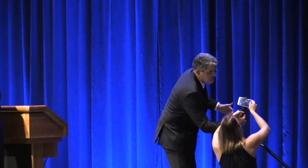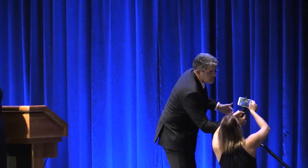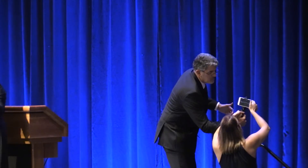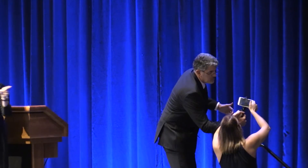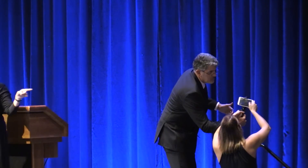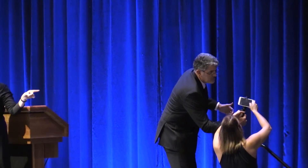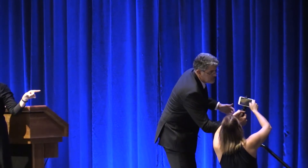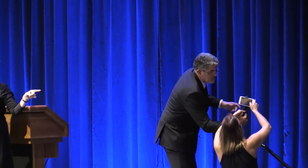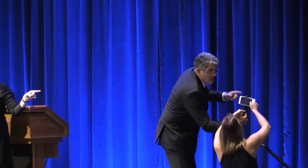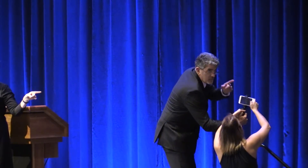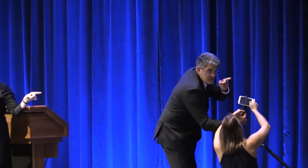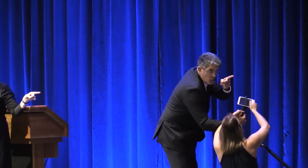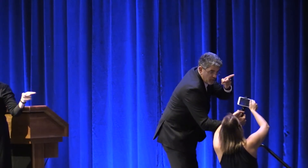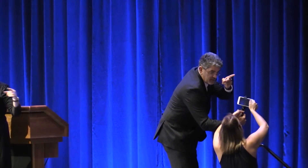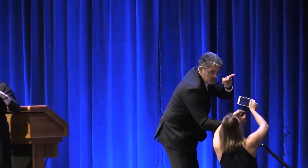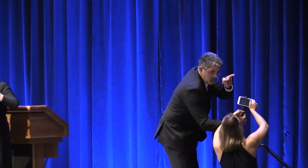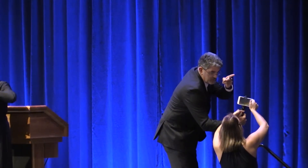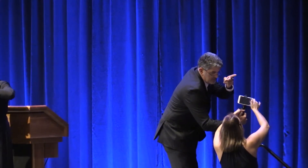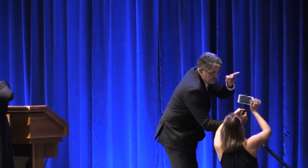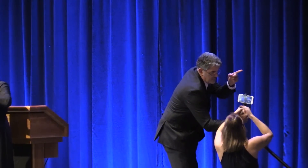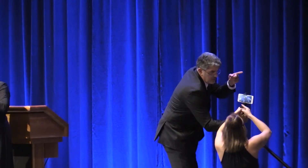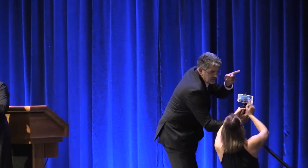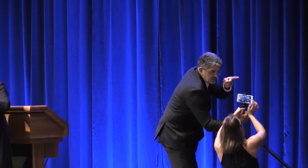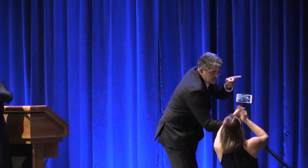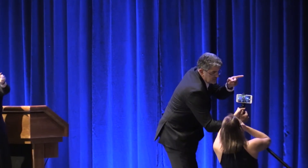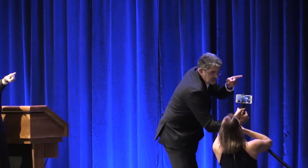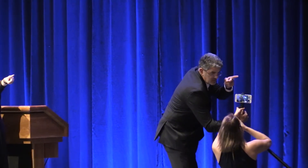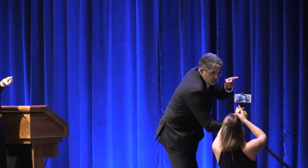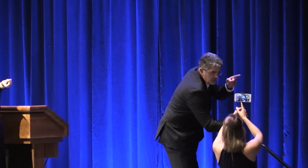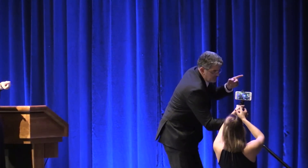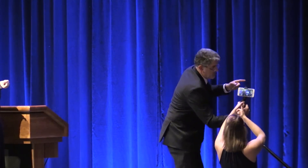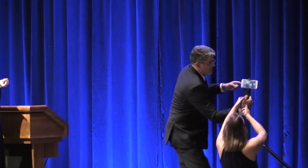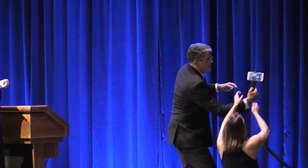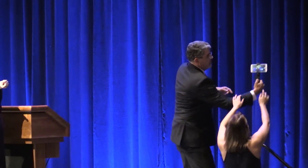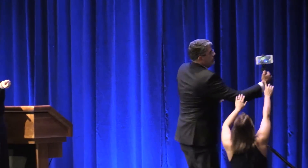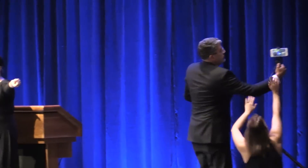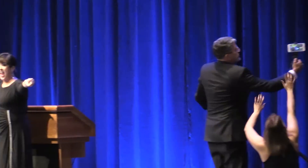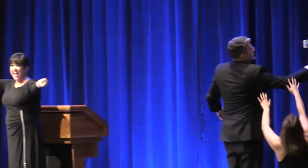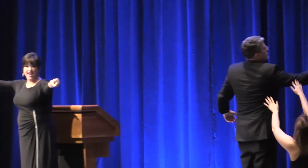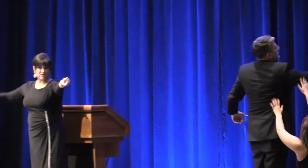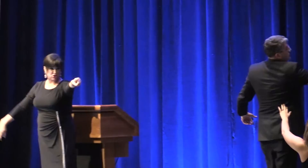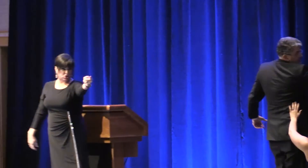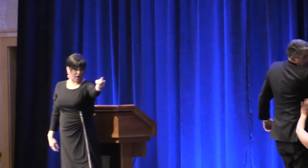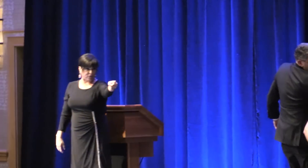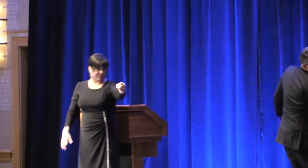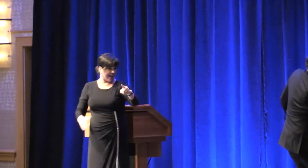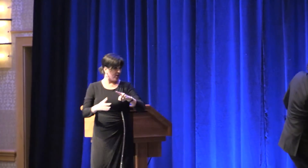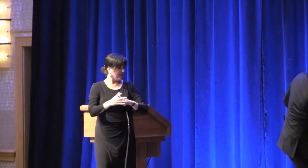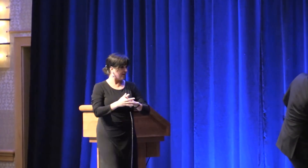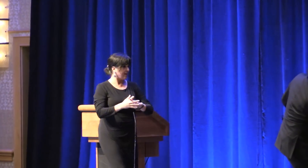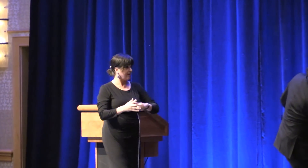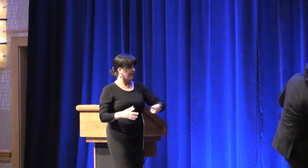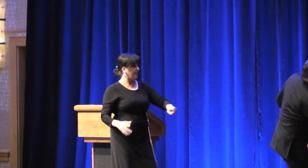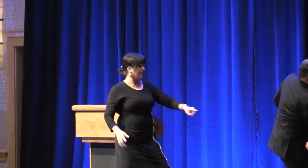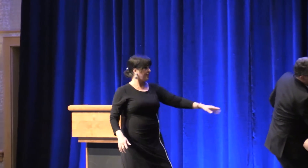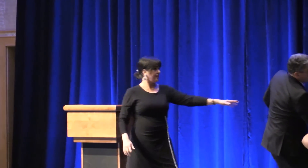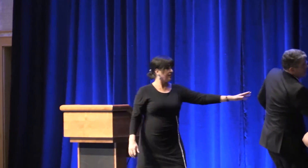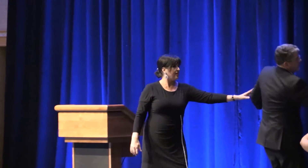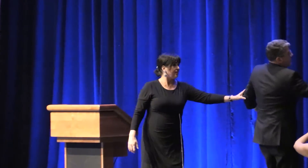Oh, let's get our technology figured out over here. We will start on this side of the room. John, start over